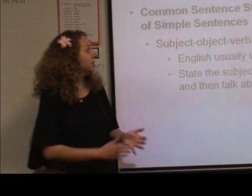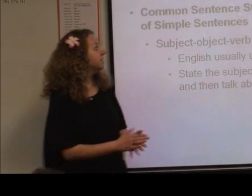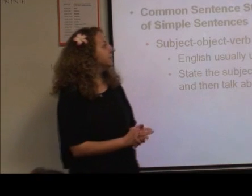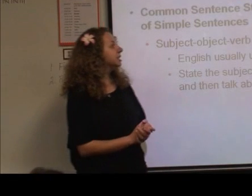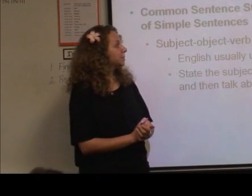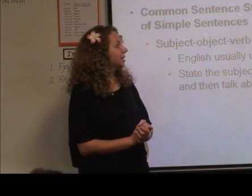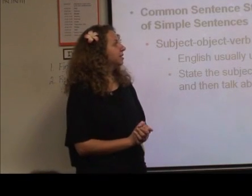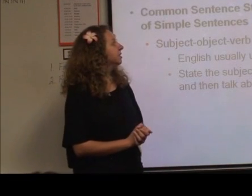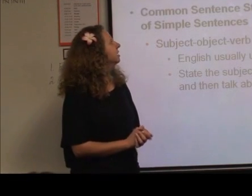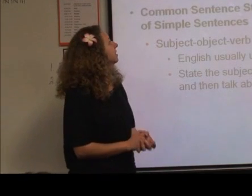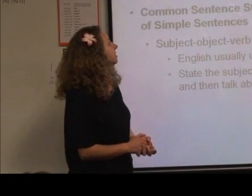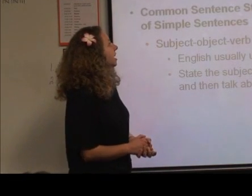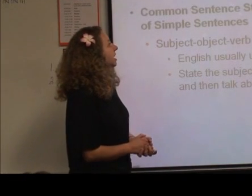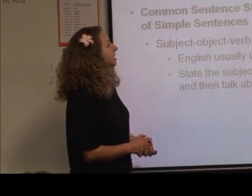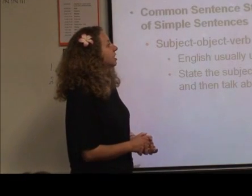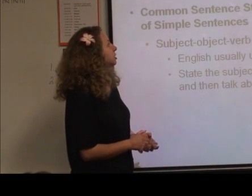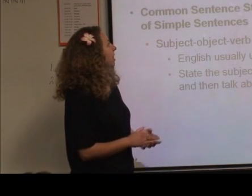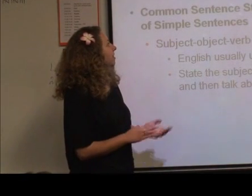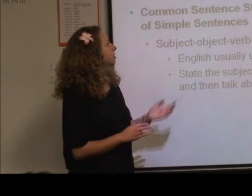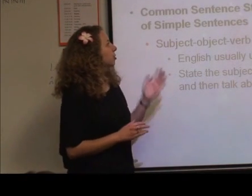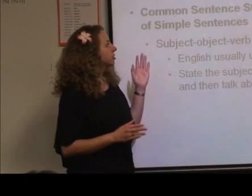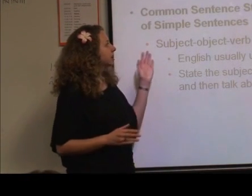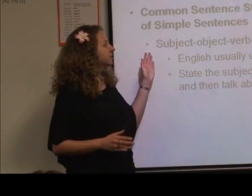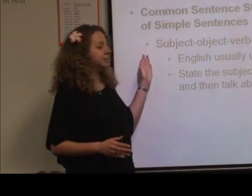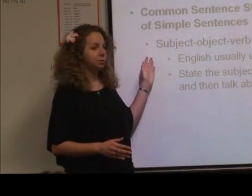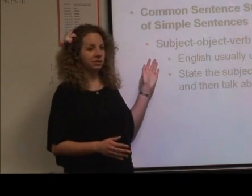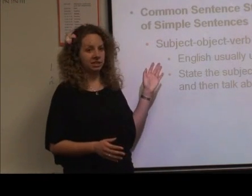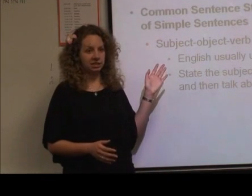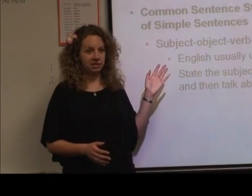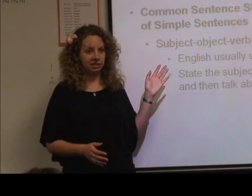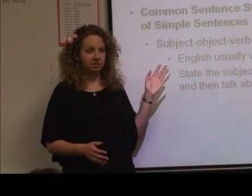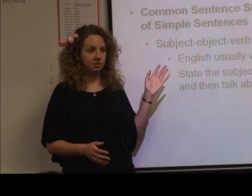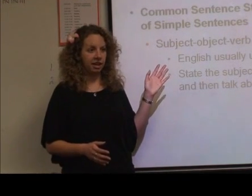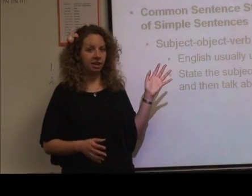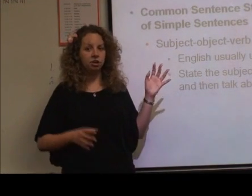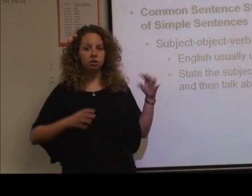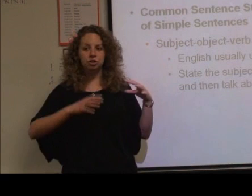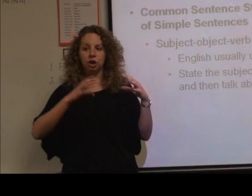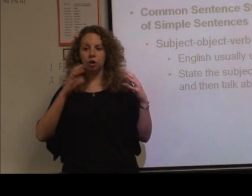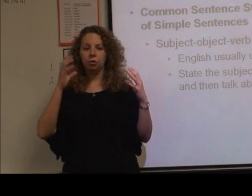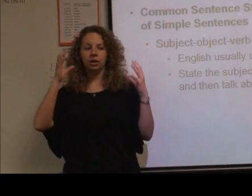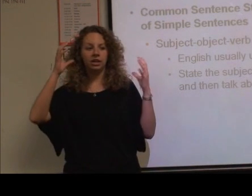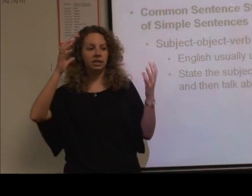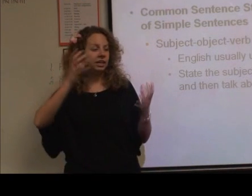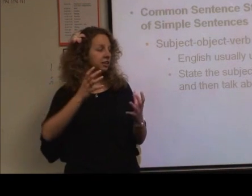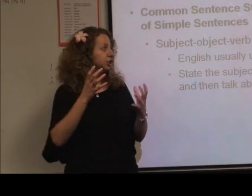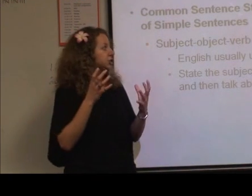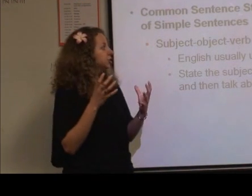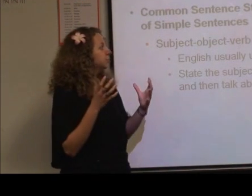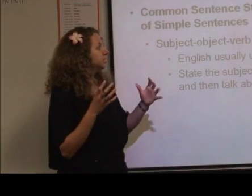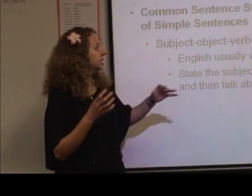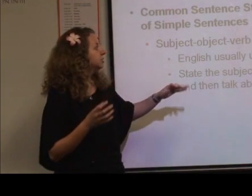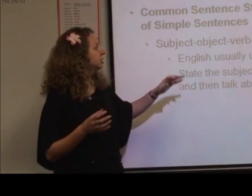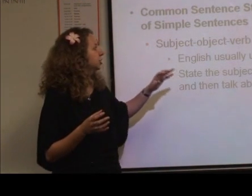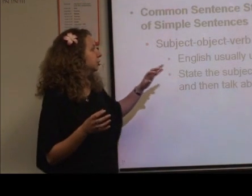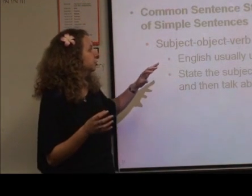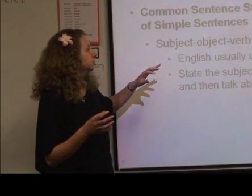So in this one, then you have the ordering of simple sentences, okay? So in English, we tend to